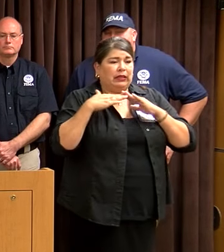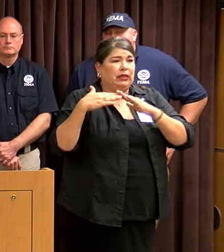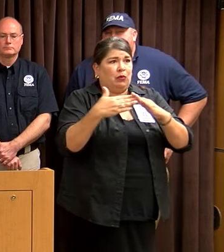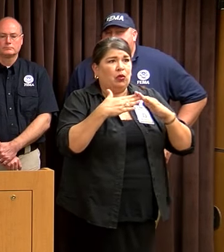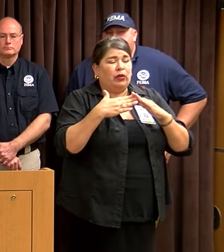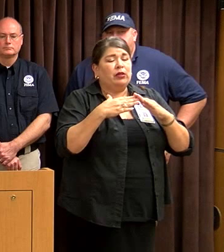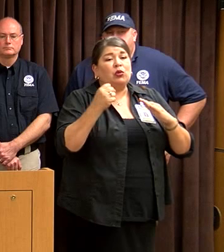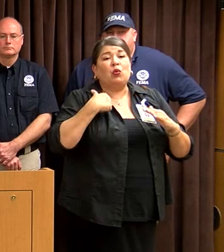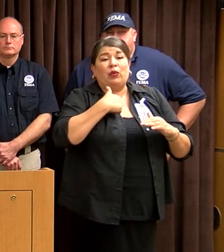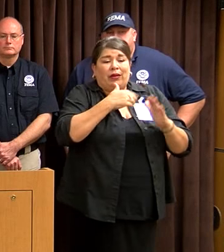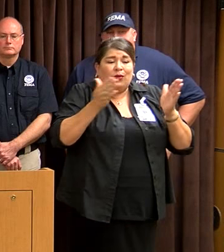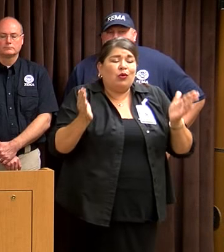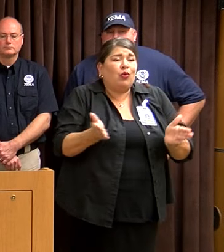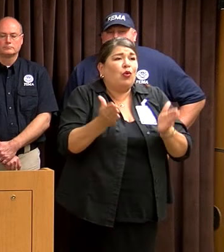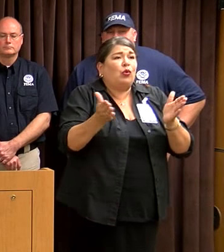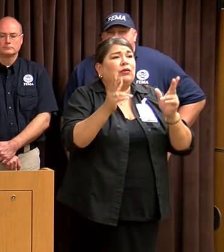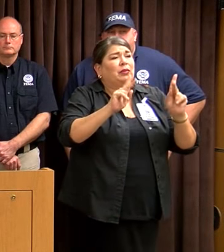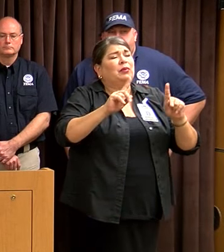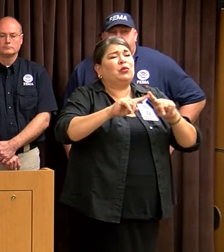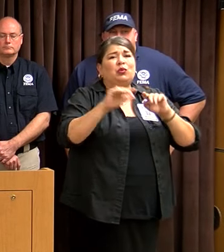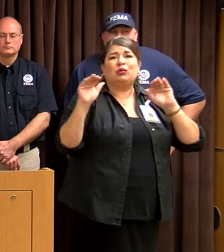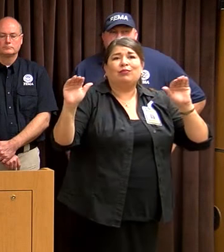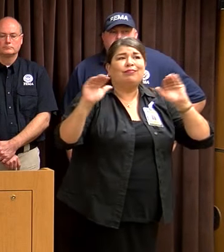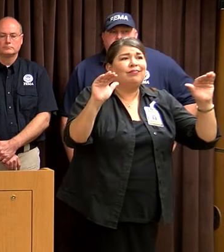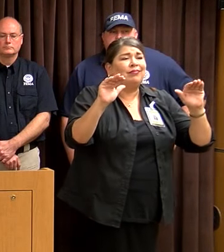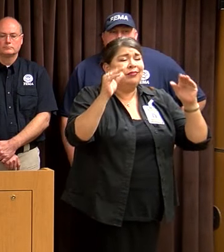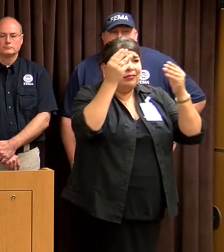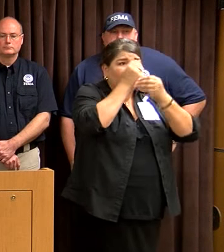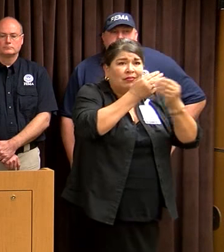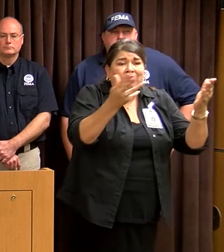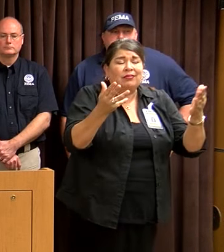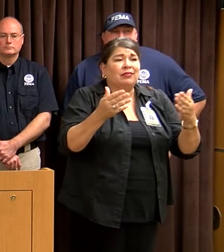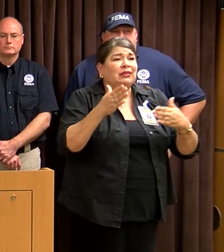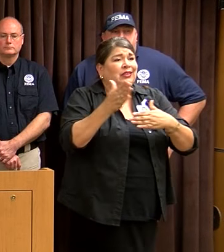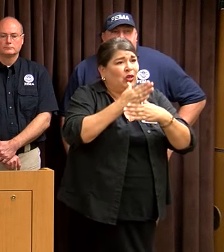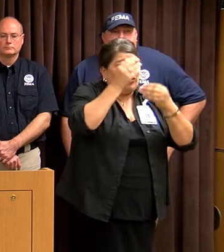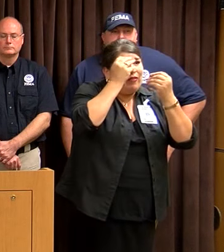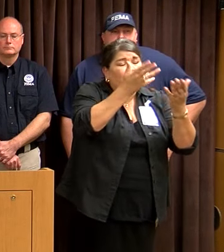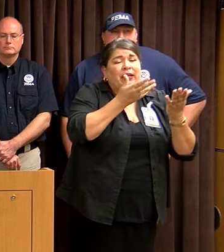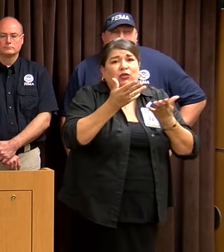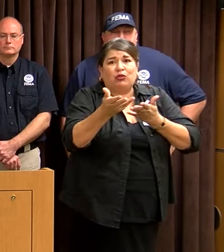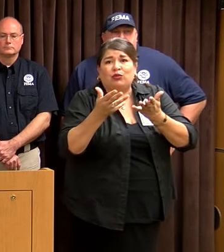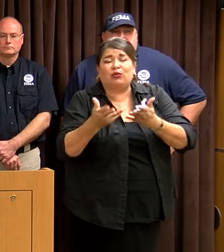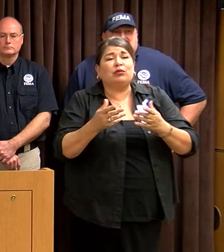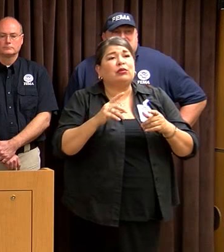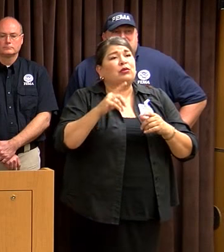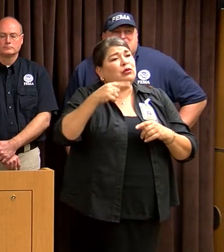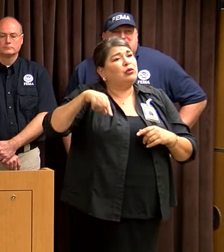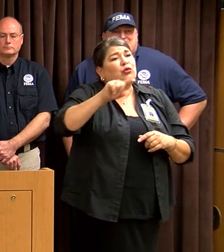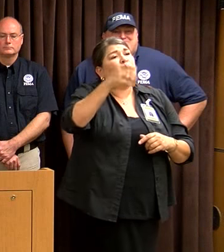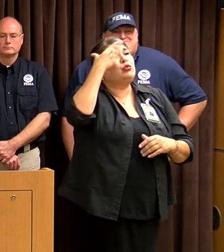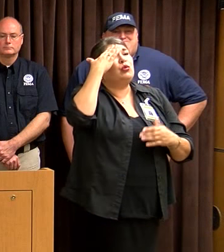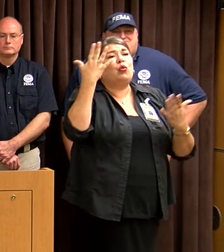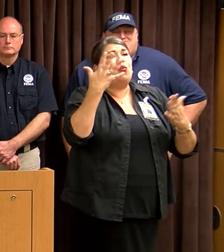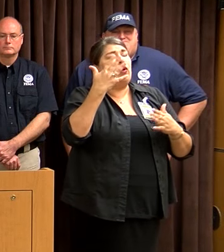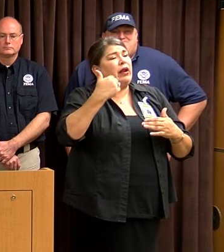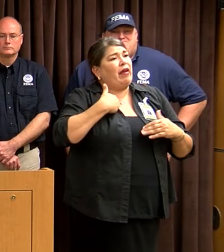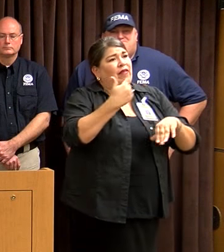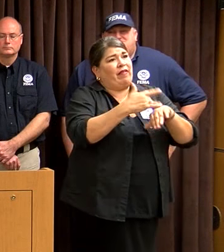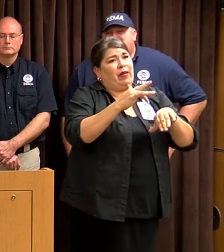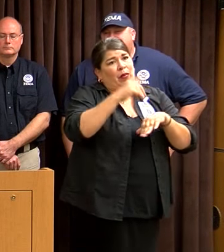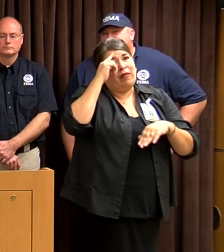we encourage people to spread the word, to talk amongst yourself, and know everything that's out there that is